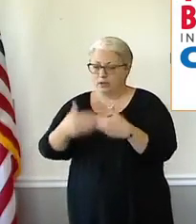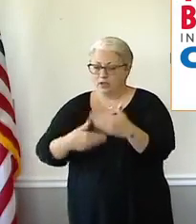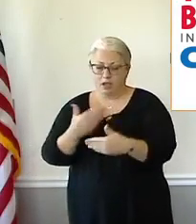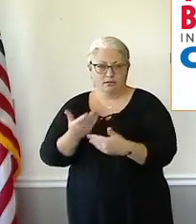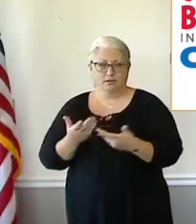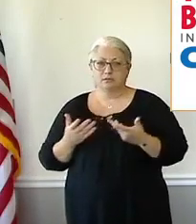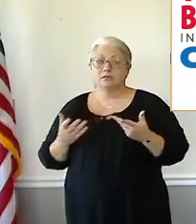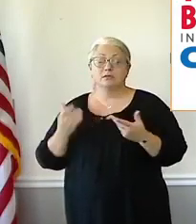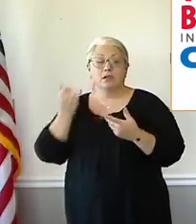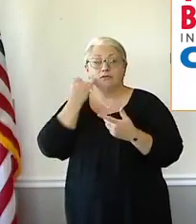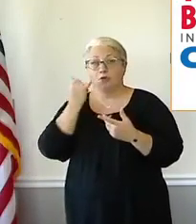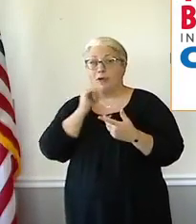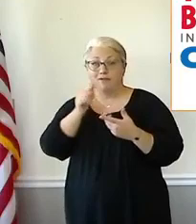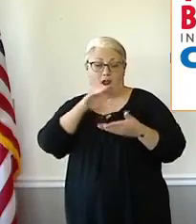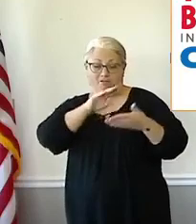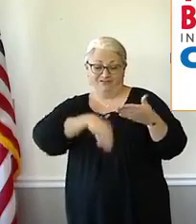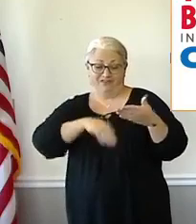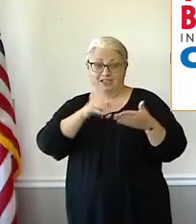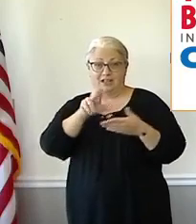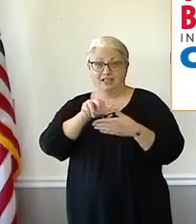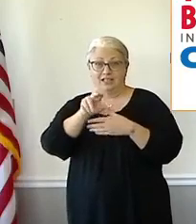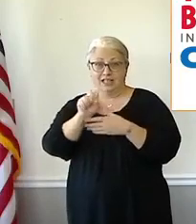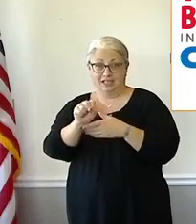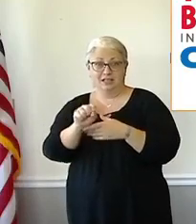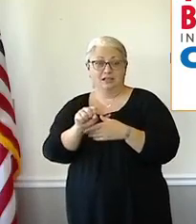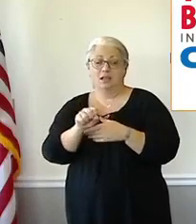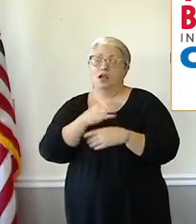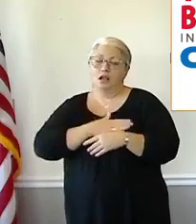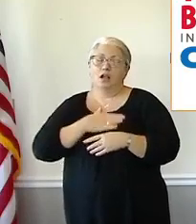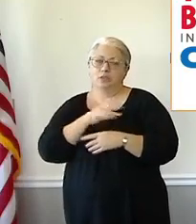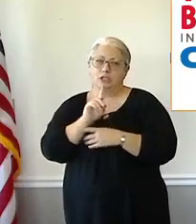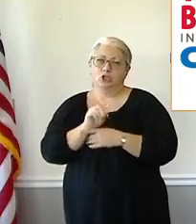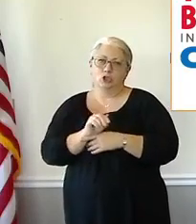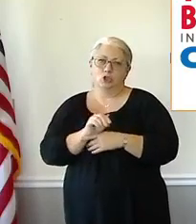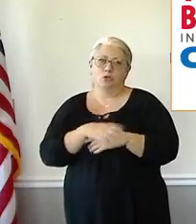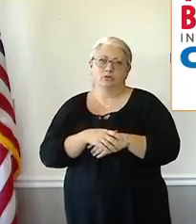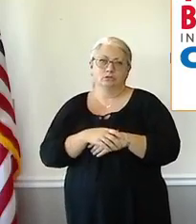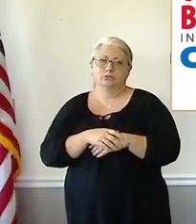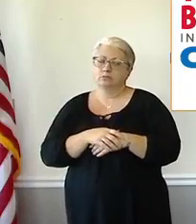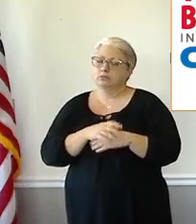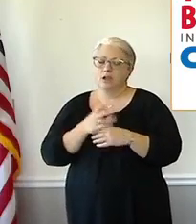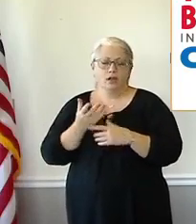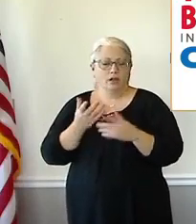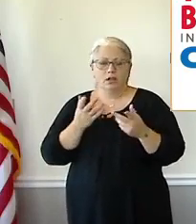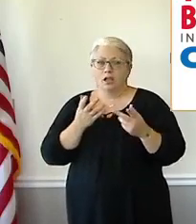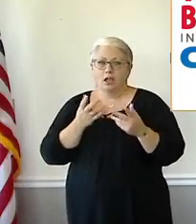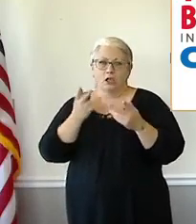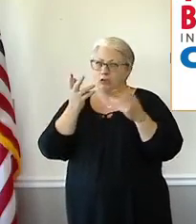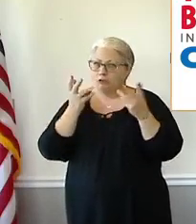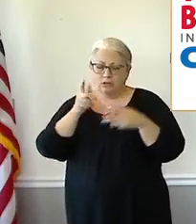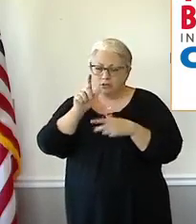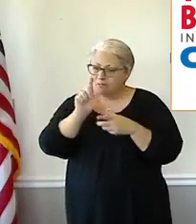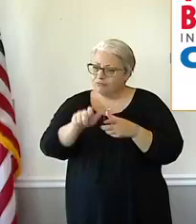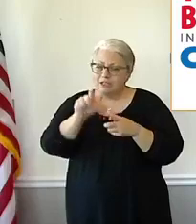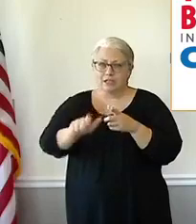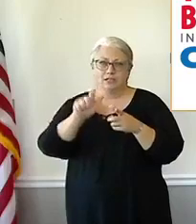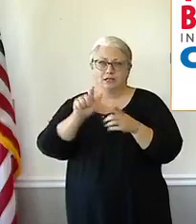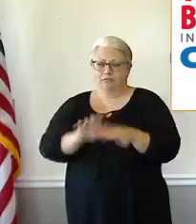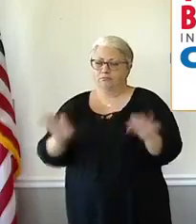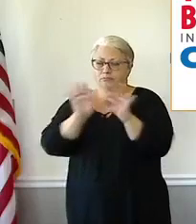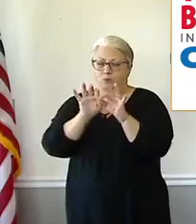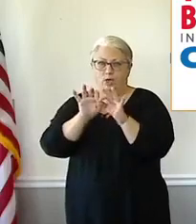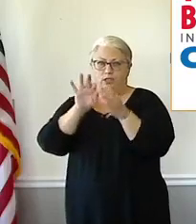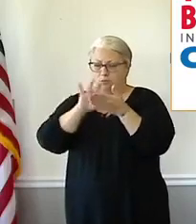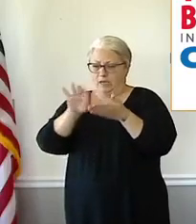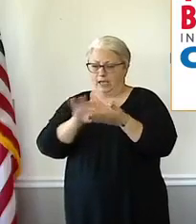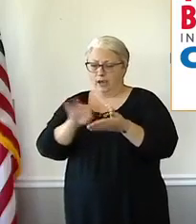Please, if you've not completed the census, visit 2020census.gov and be counted. This is how billions of federal dollars are distributed based